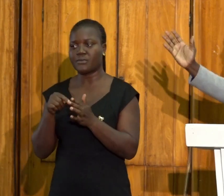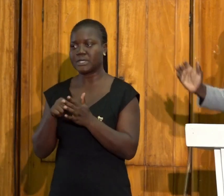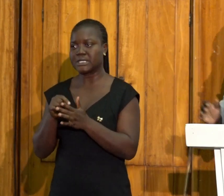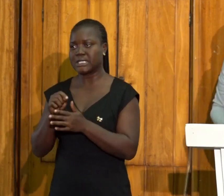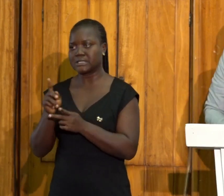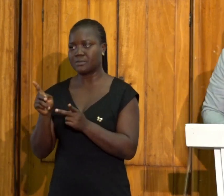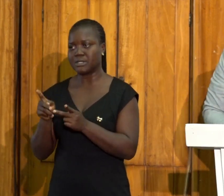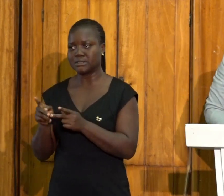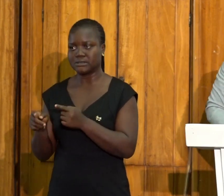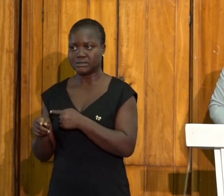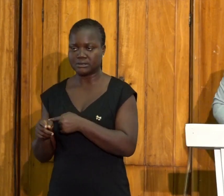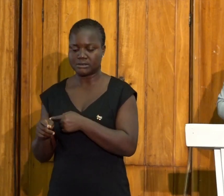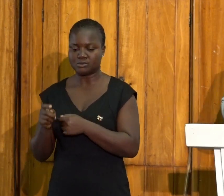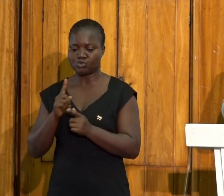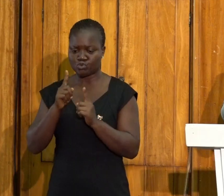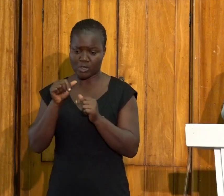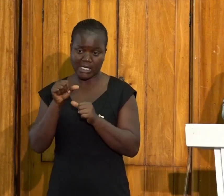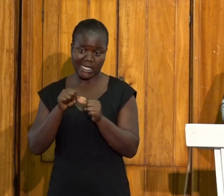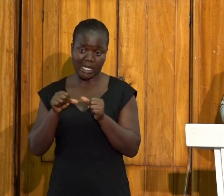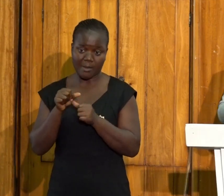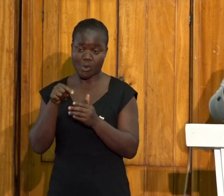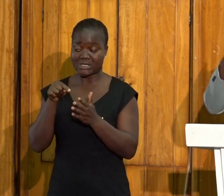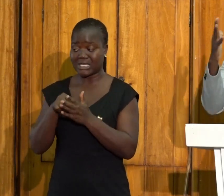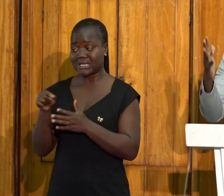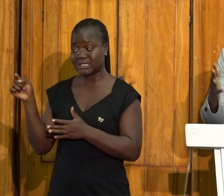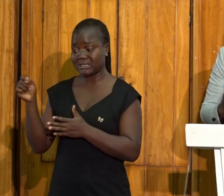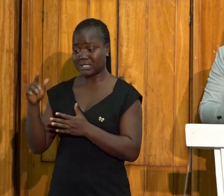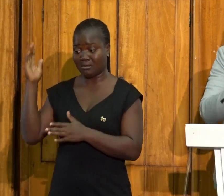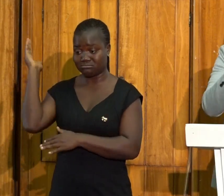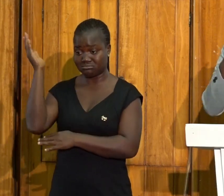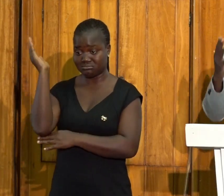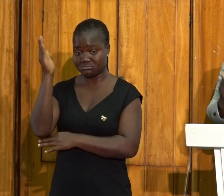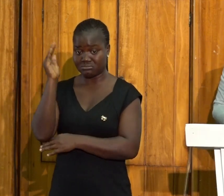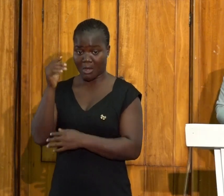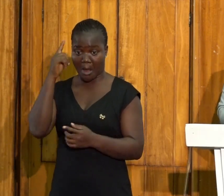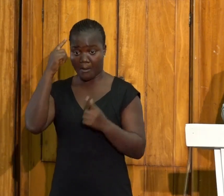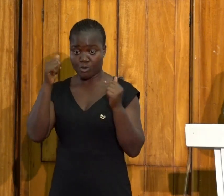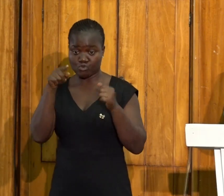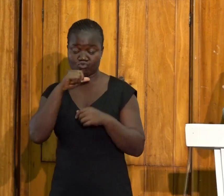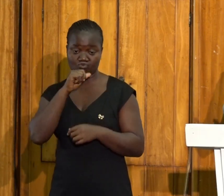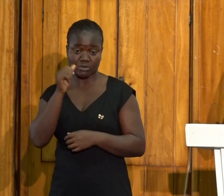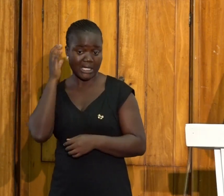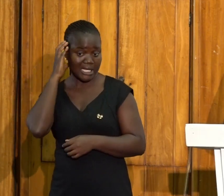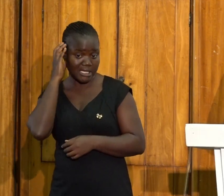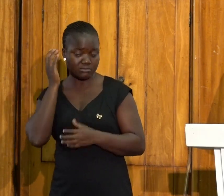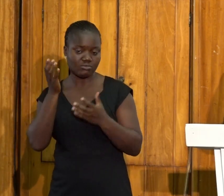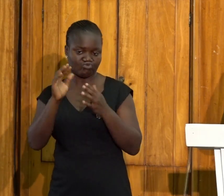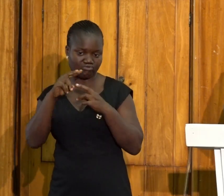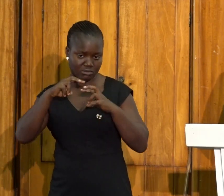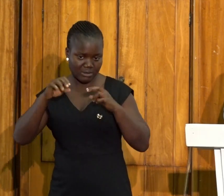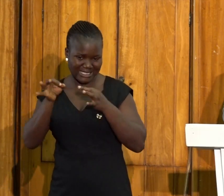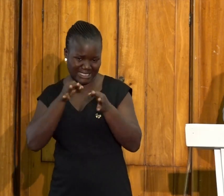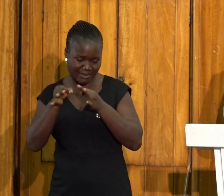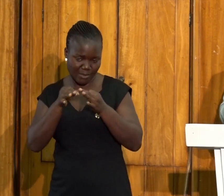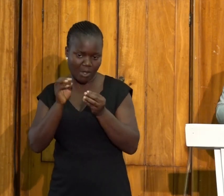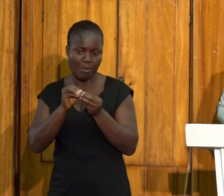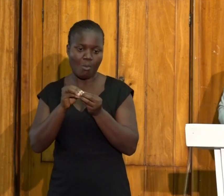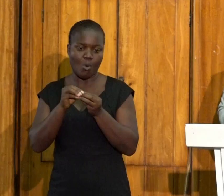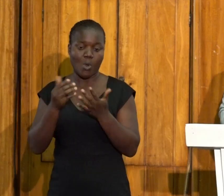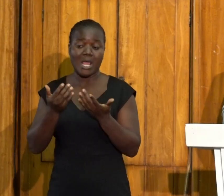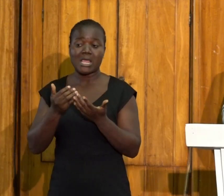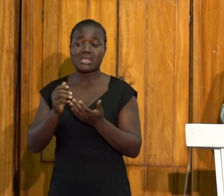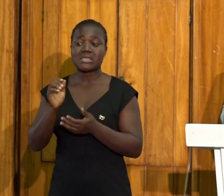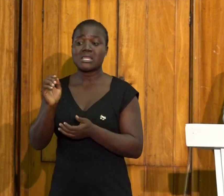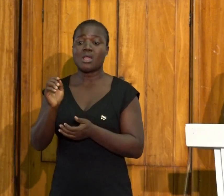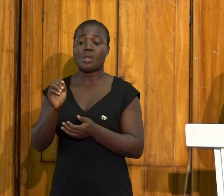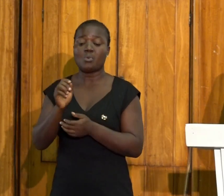was talking about this slide. Unfortunately, you didn't hear, but basically it's just looking at the wave of our change that has